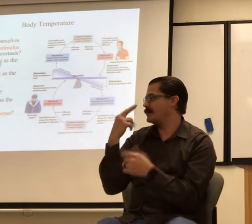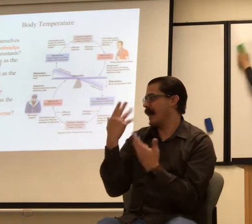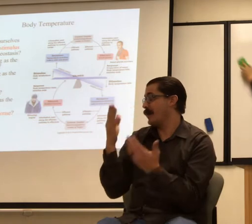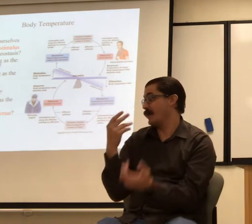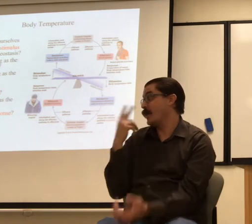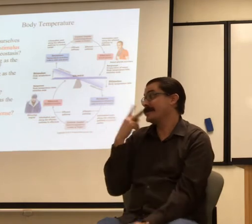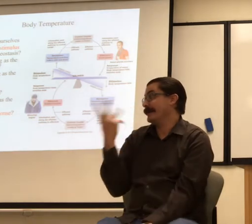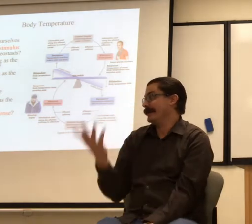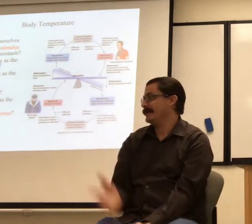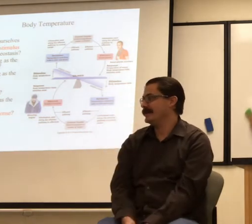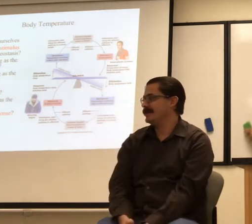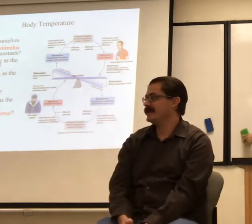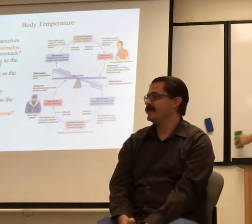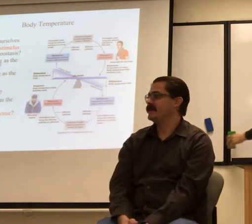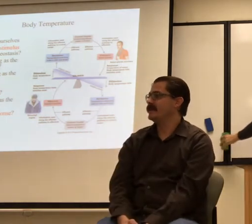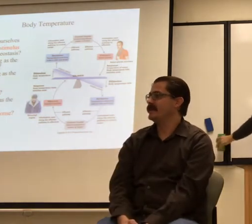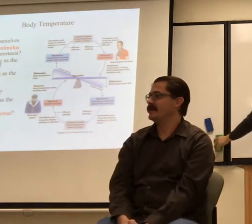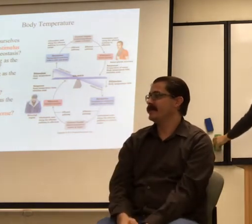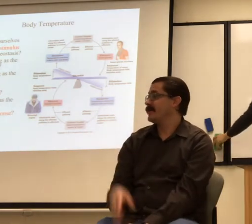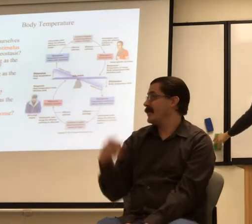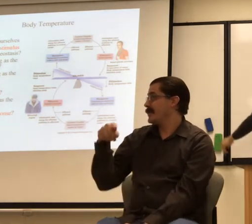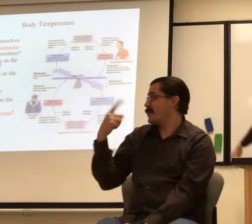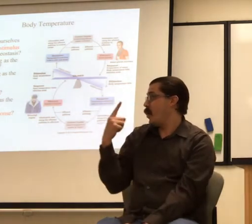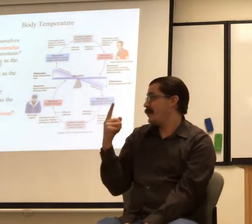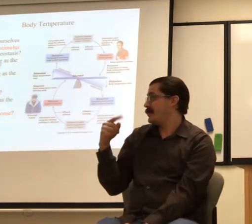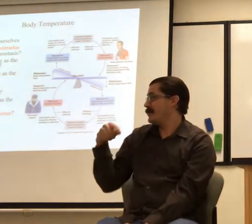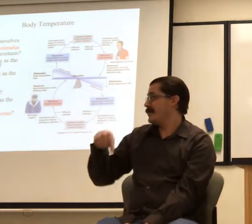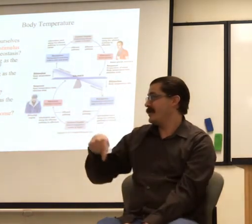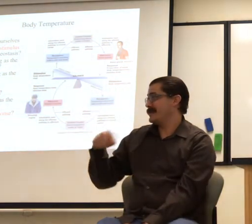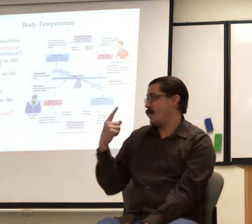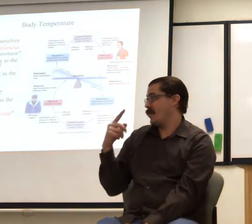it. The person standing next to you, or for me.